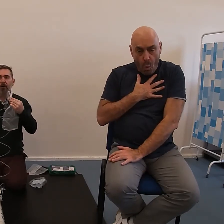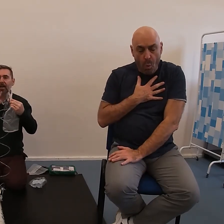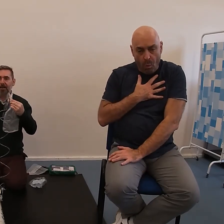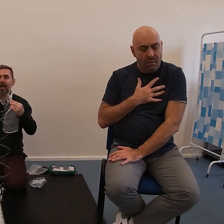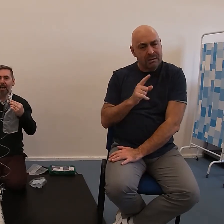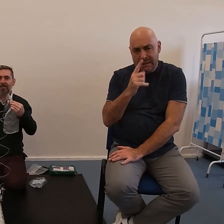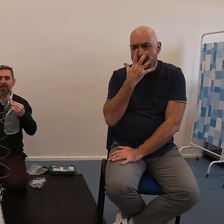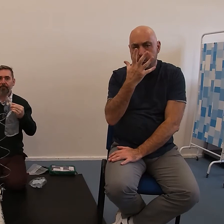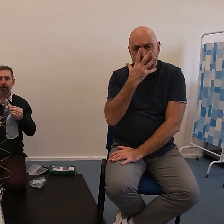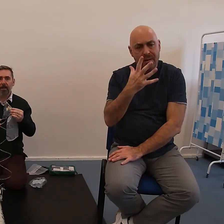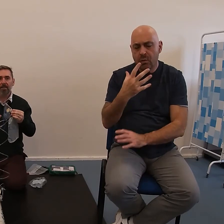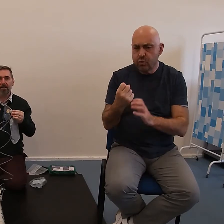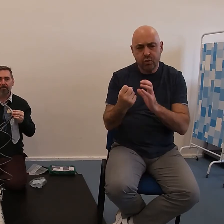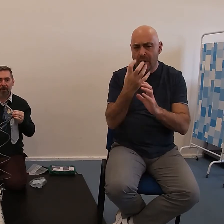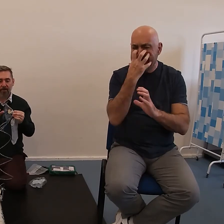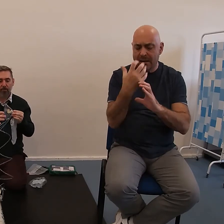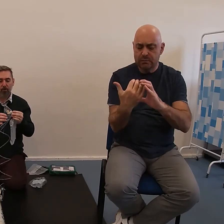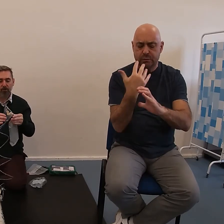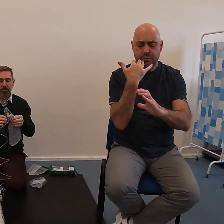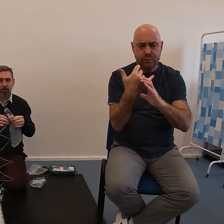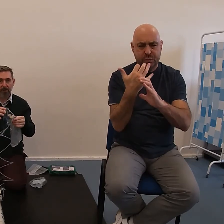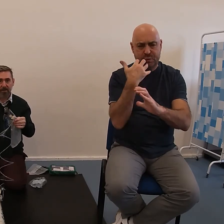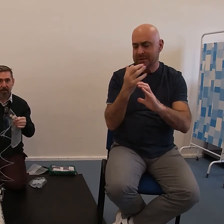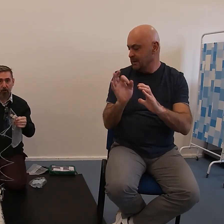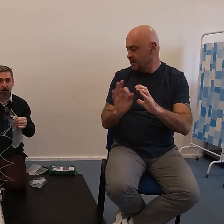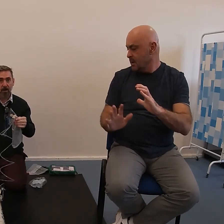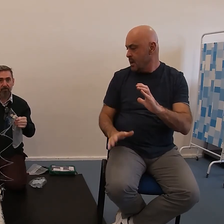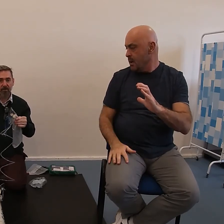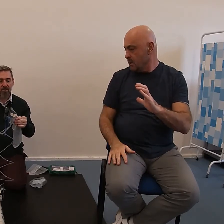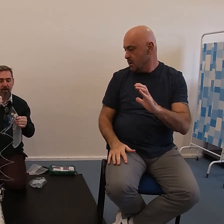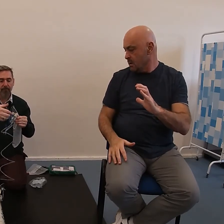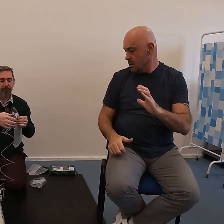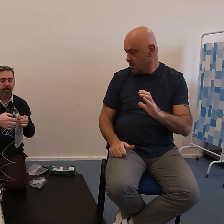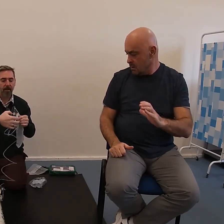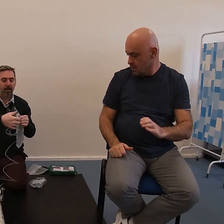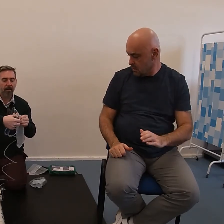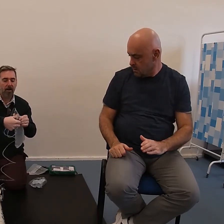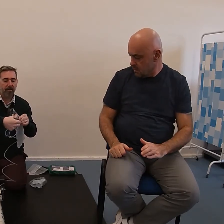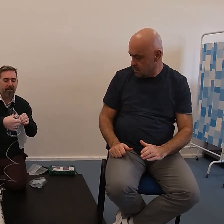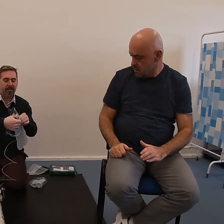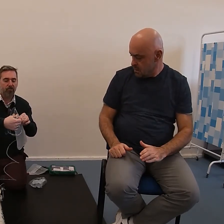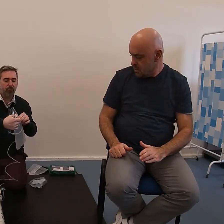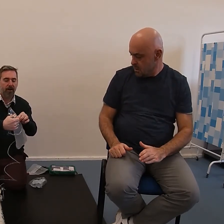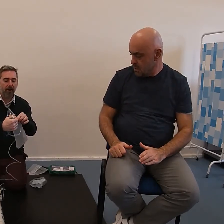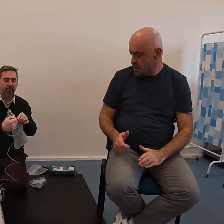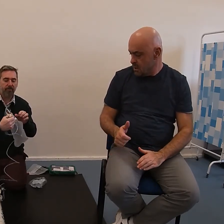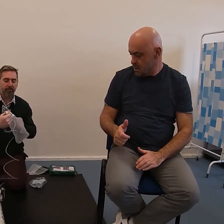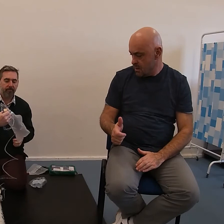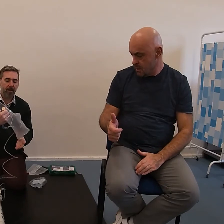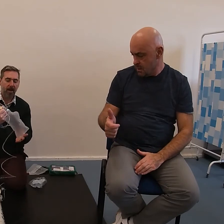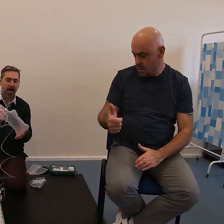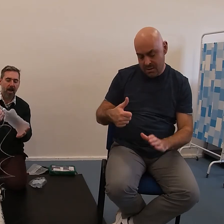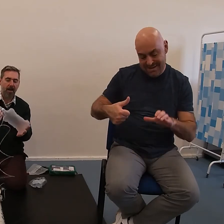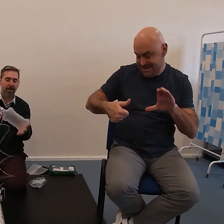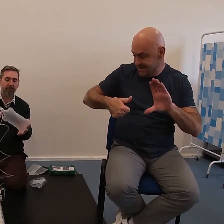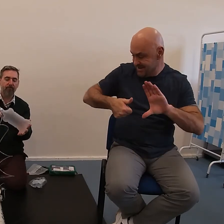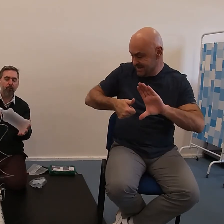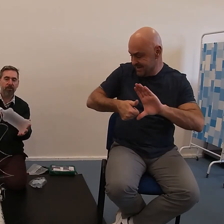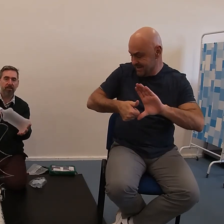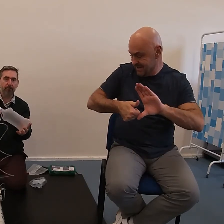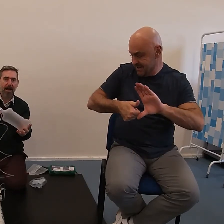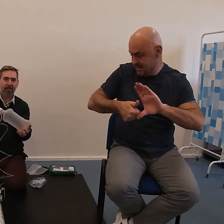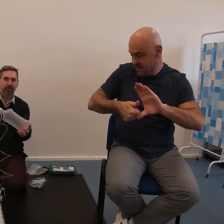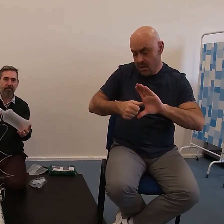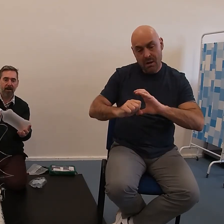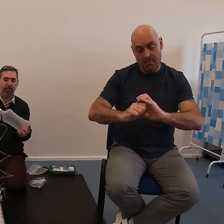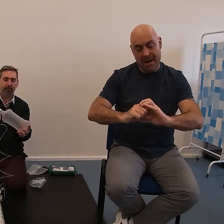I don't get gas. It's very important, you must take your gloved thumb, cover that central valve, and it